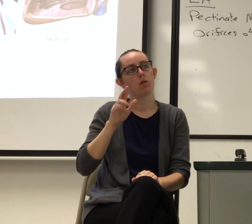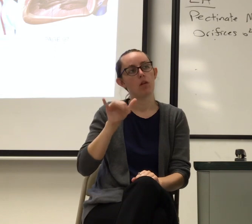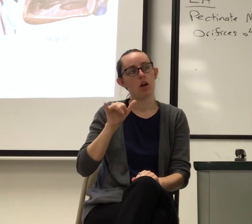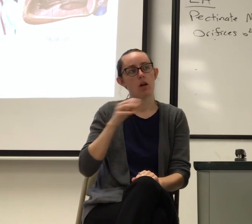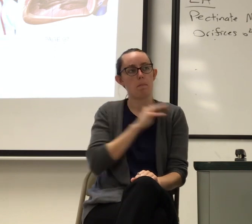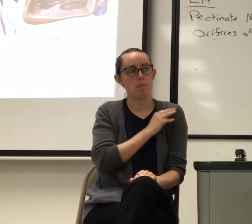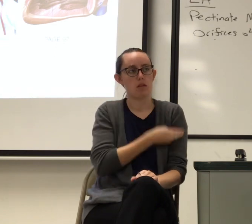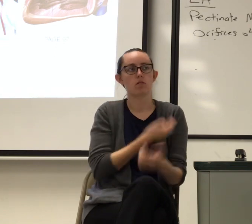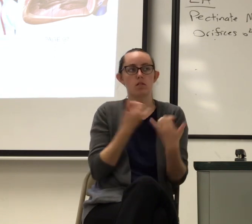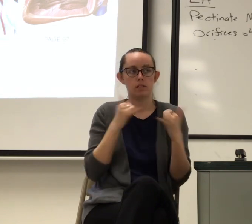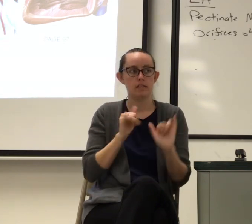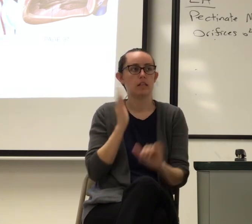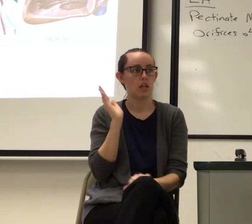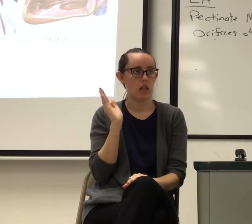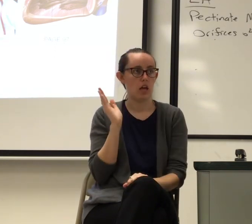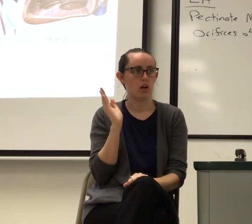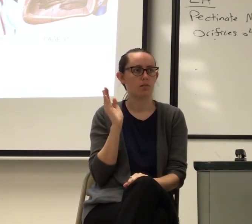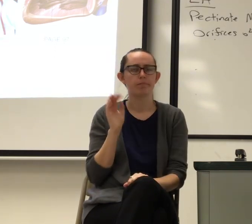So what else can you see?